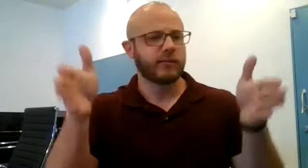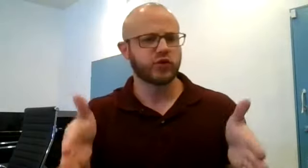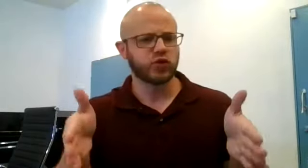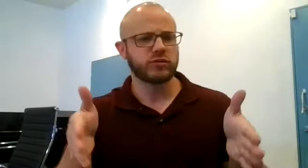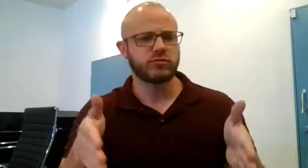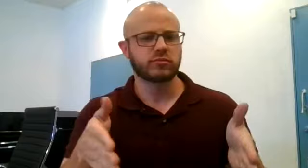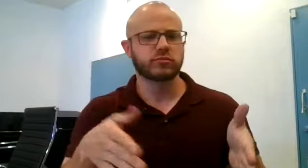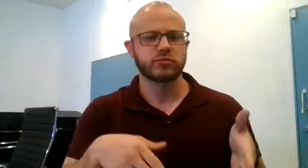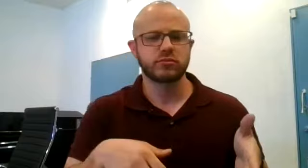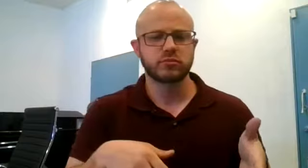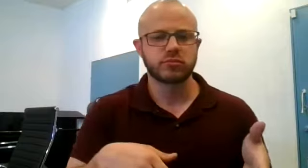Anyone, any person.